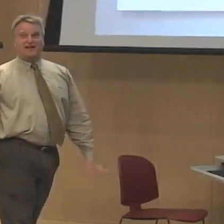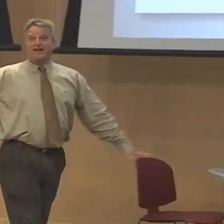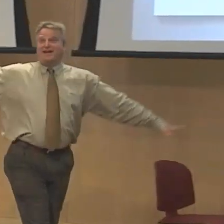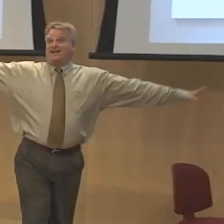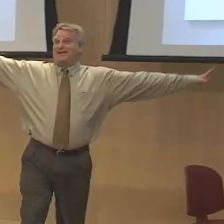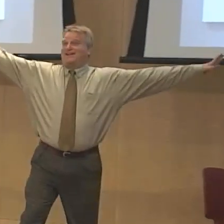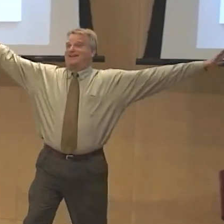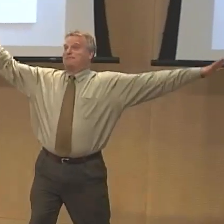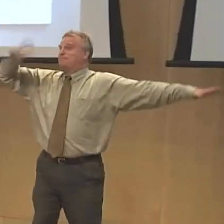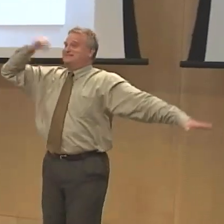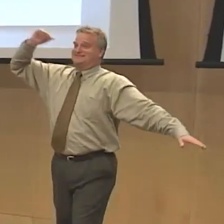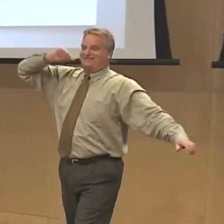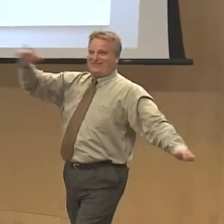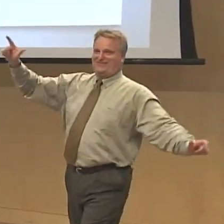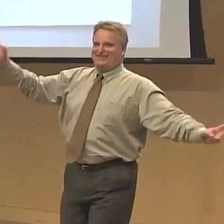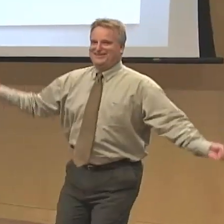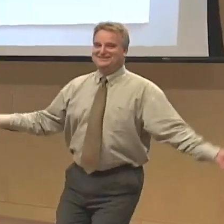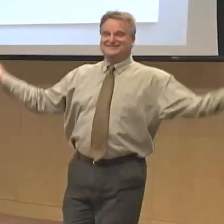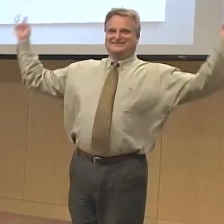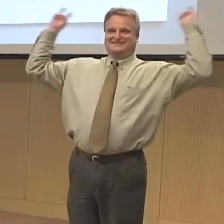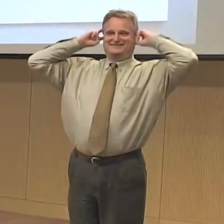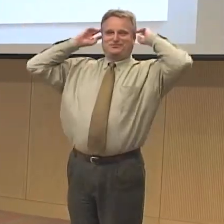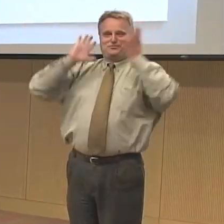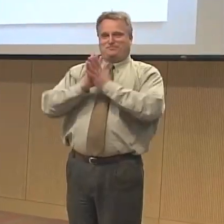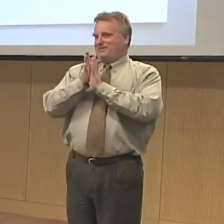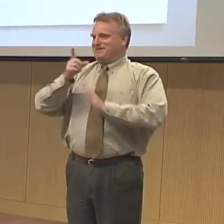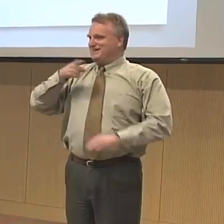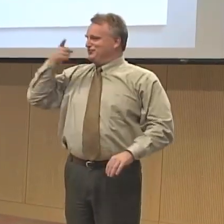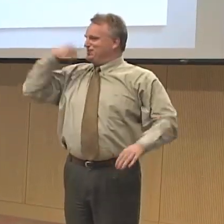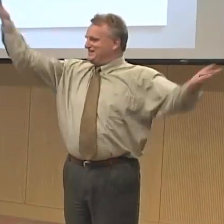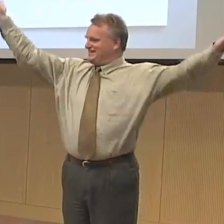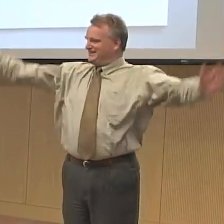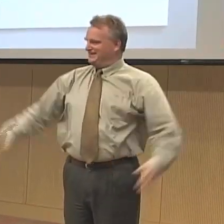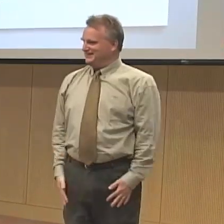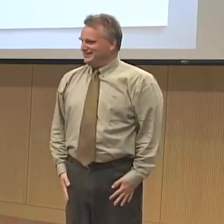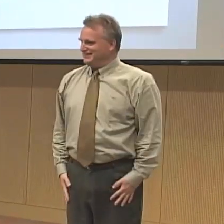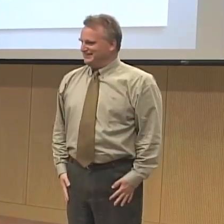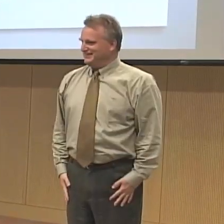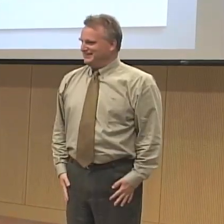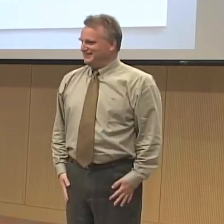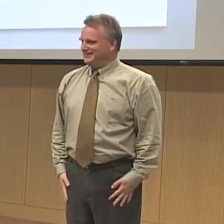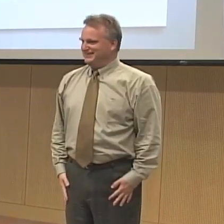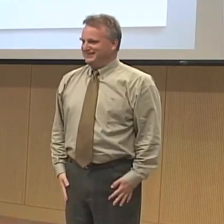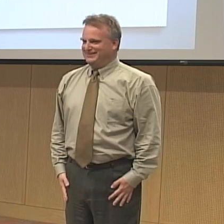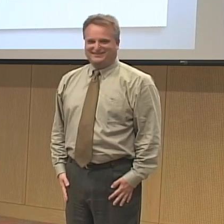Oh, and best of all, we have cochlear implants, so we can become hearing.